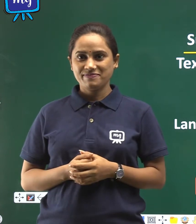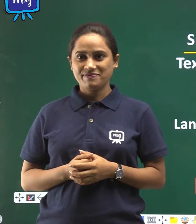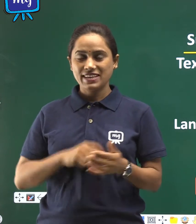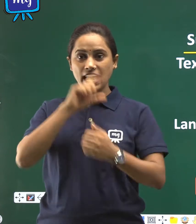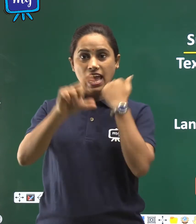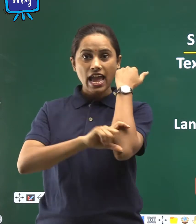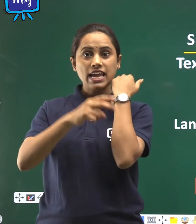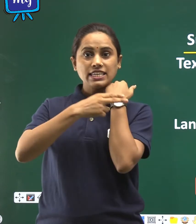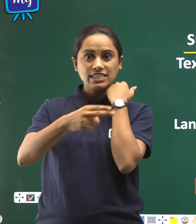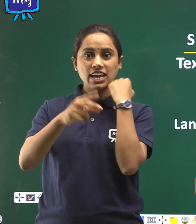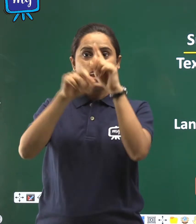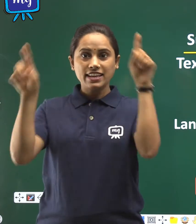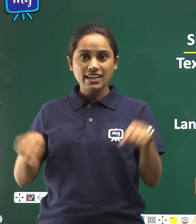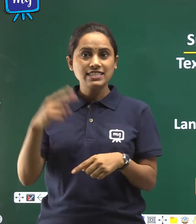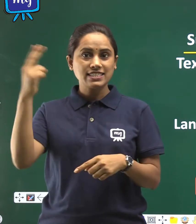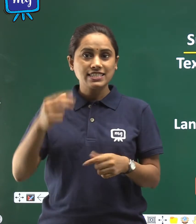Chinese arts